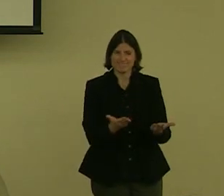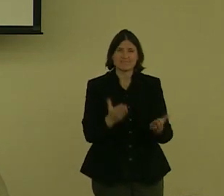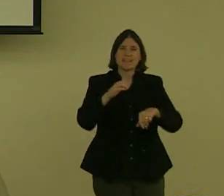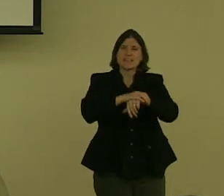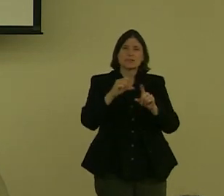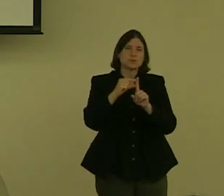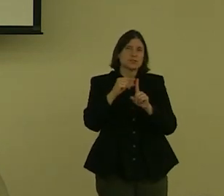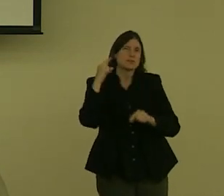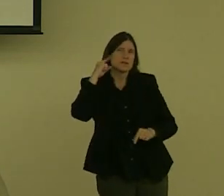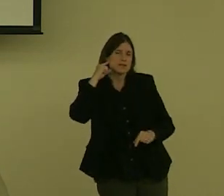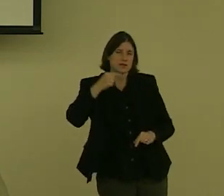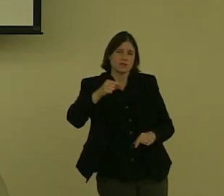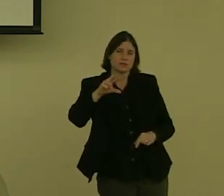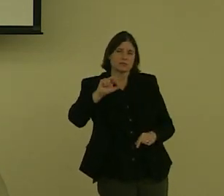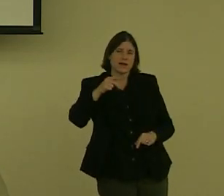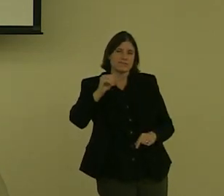mean metaphorically.